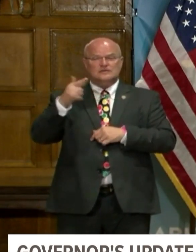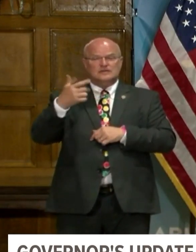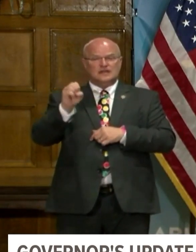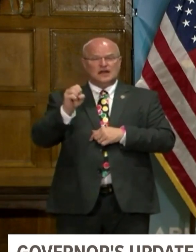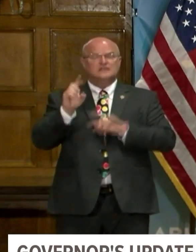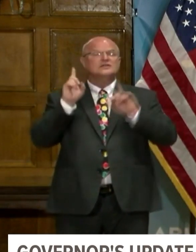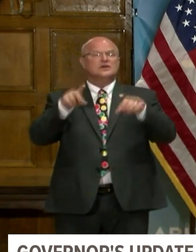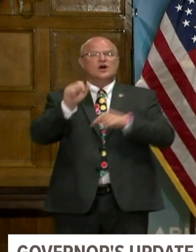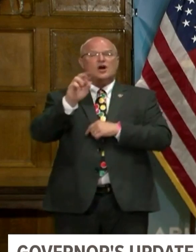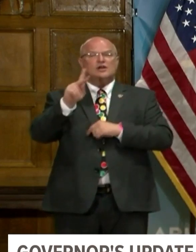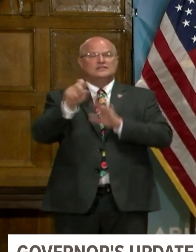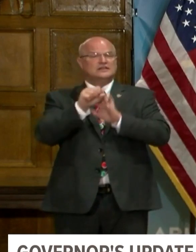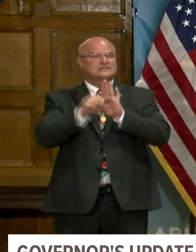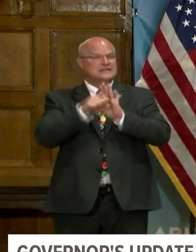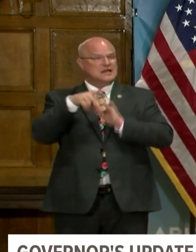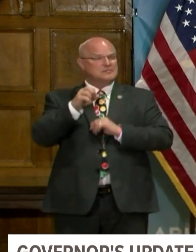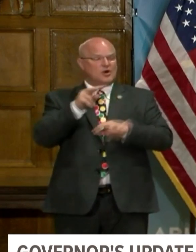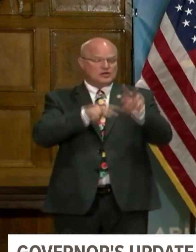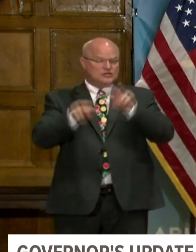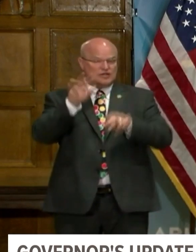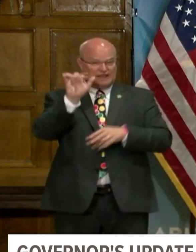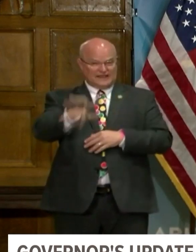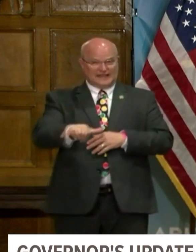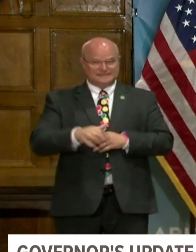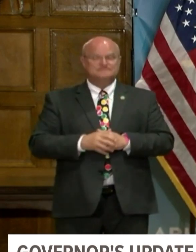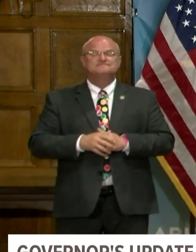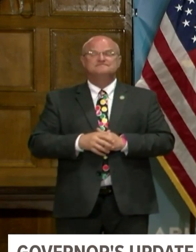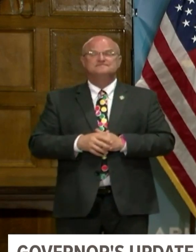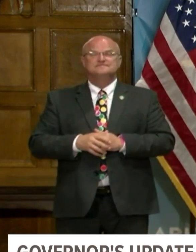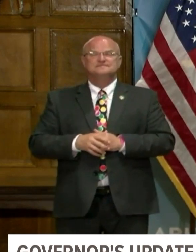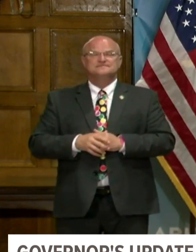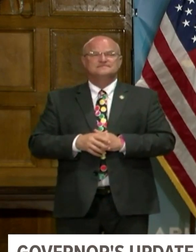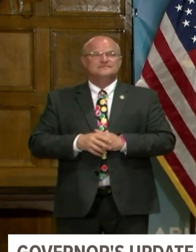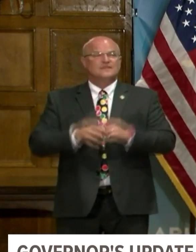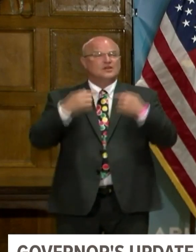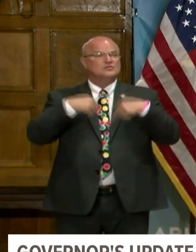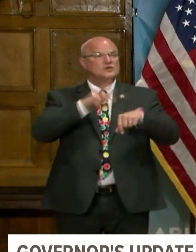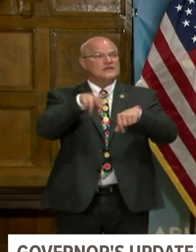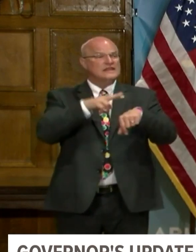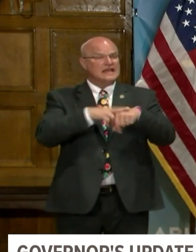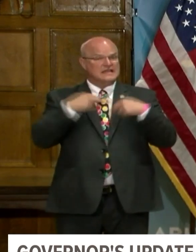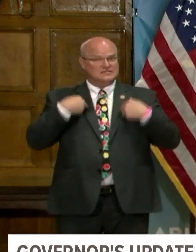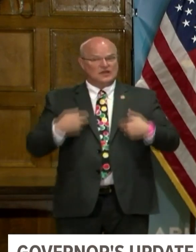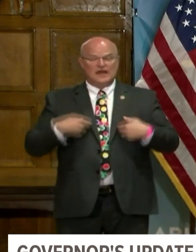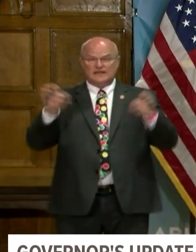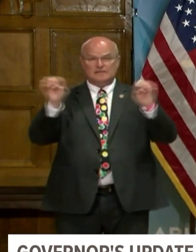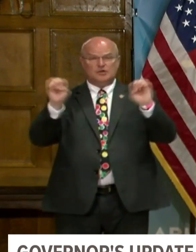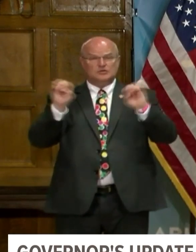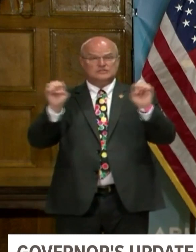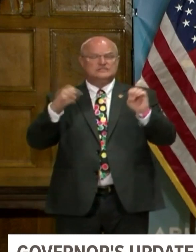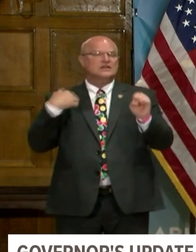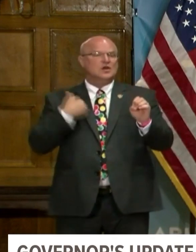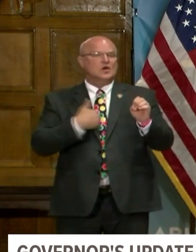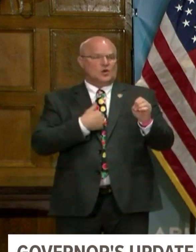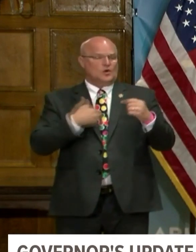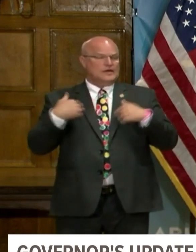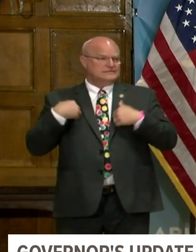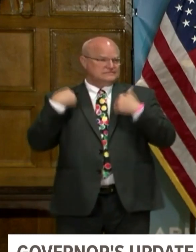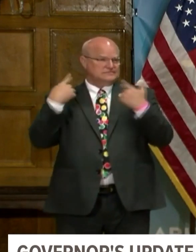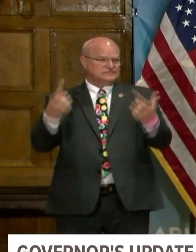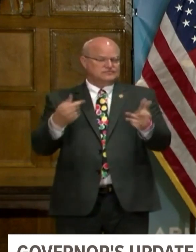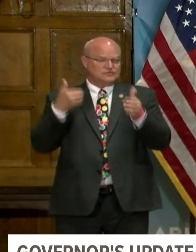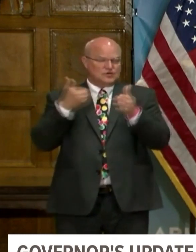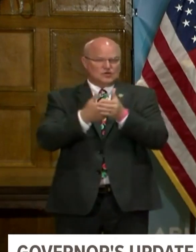go to the Arkansas State Parks and take a look at that. During the national health emergency, we have been